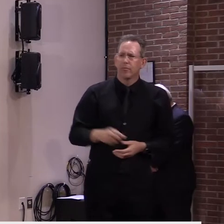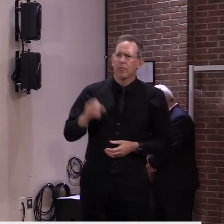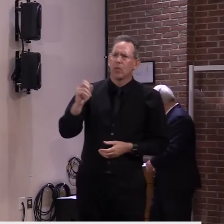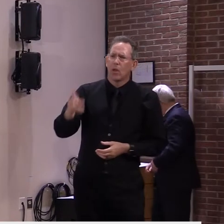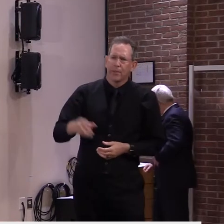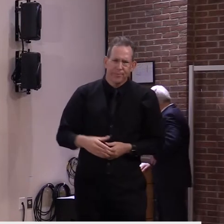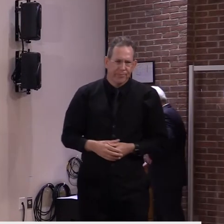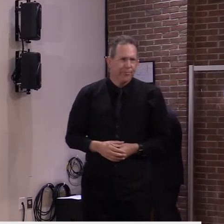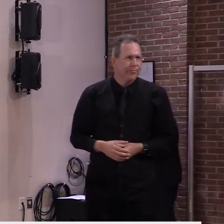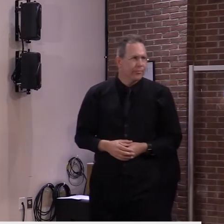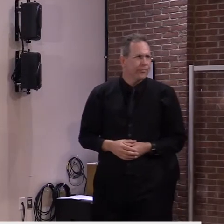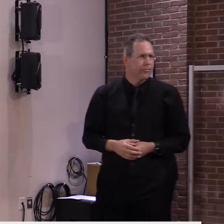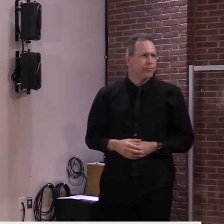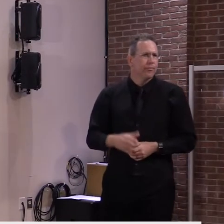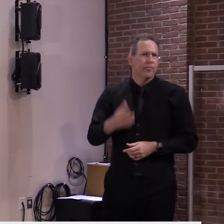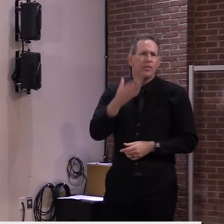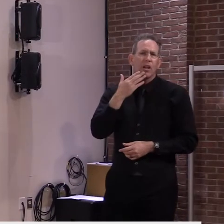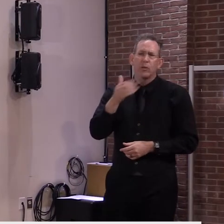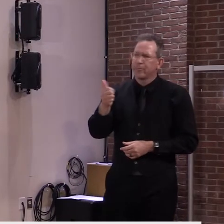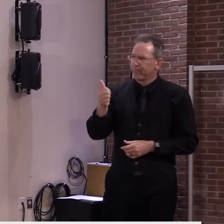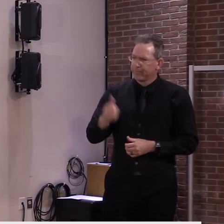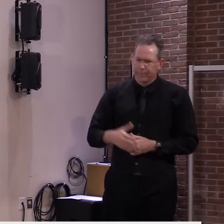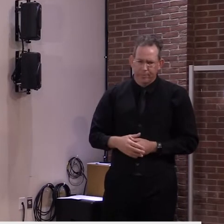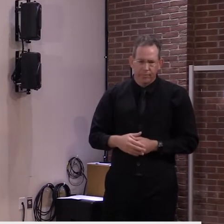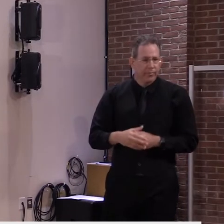Derek, 7 days.